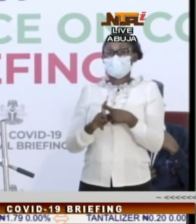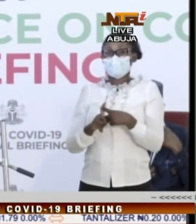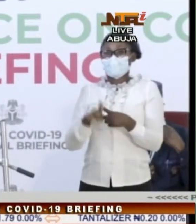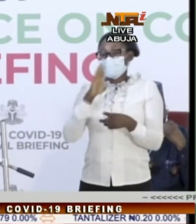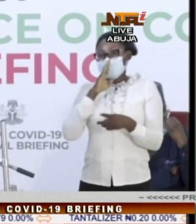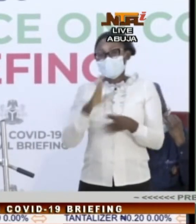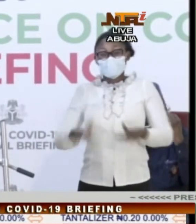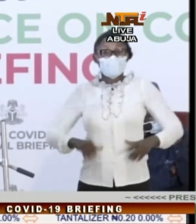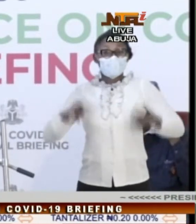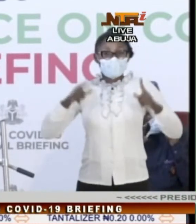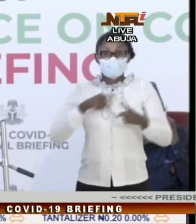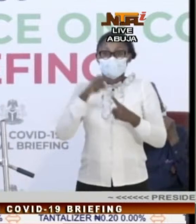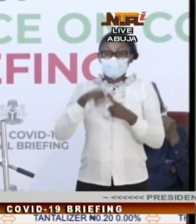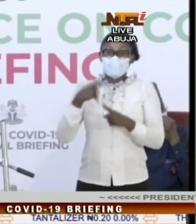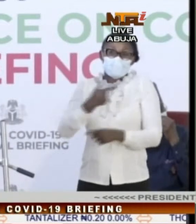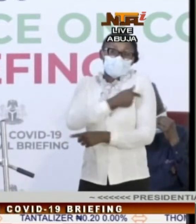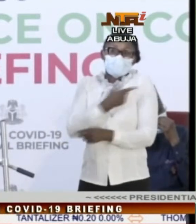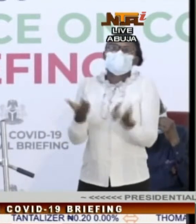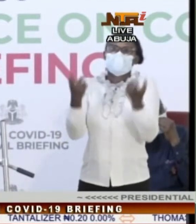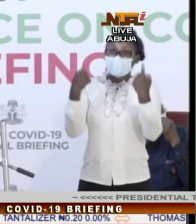vaccines when they come.